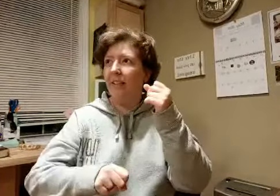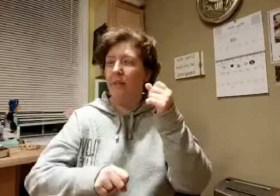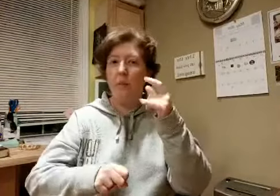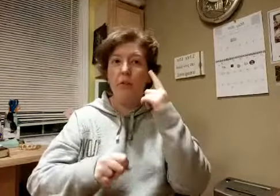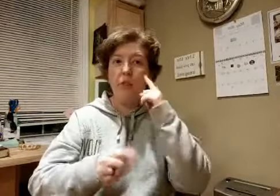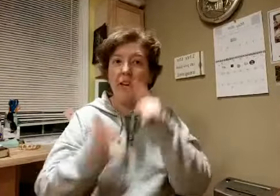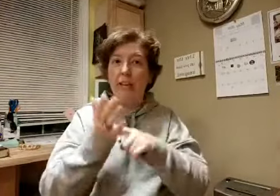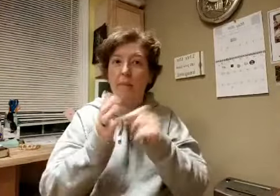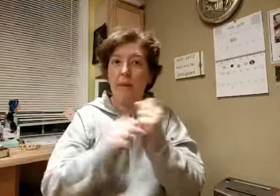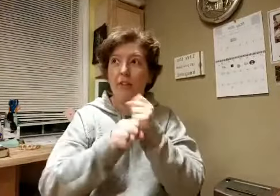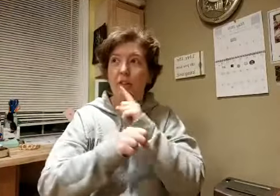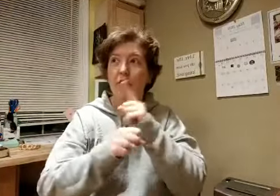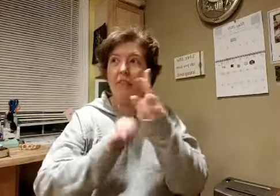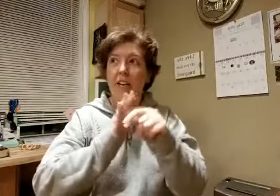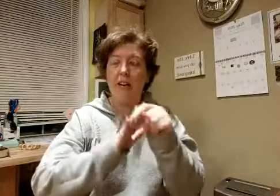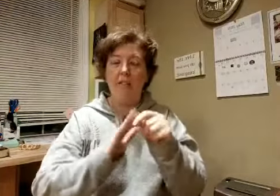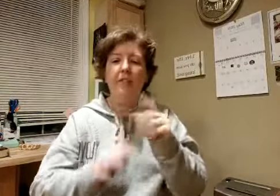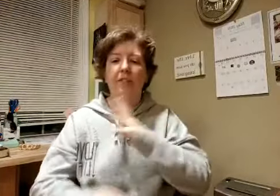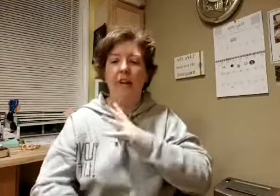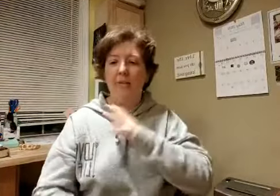We're checking to make sure the video is fine. Okay.